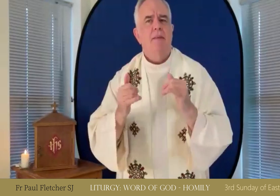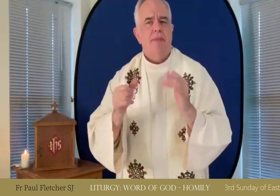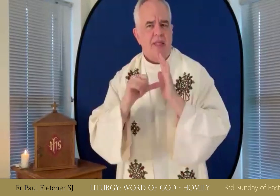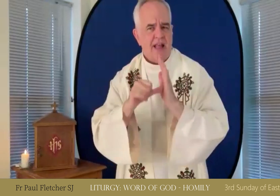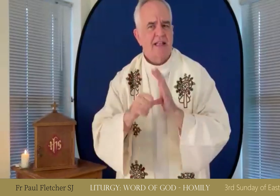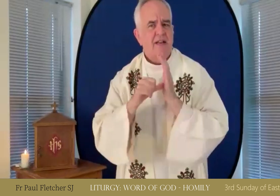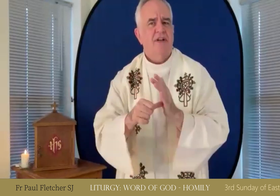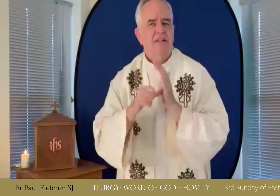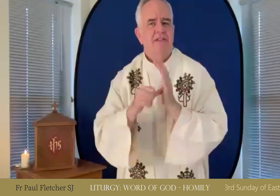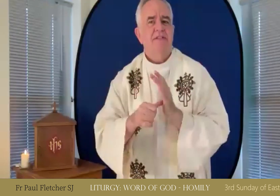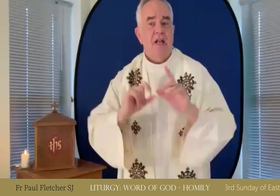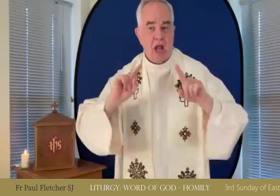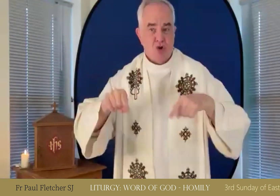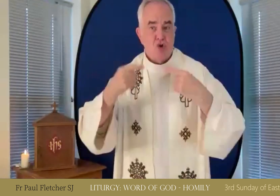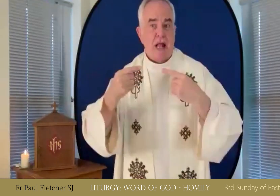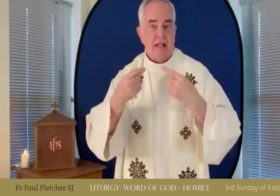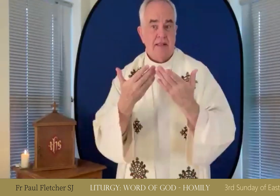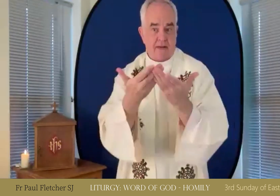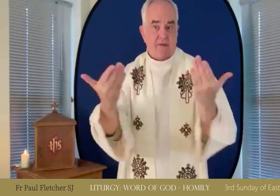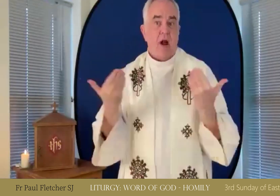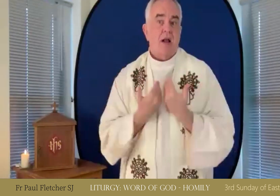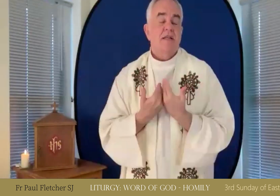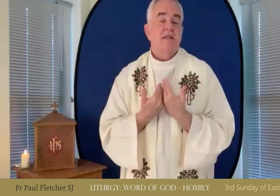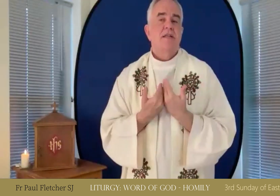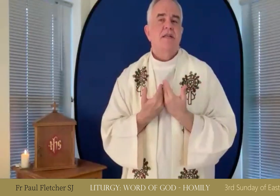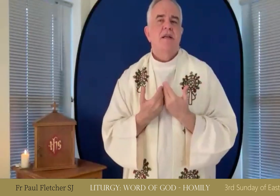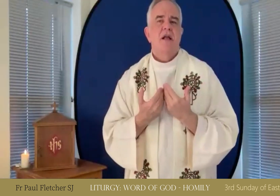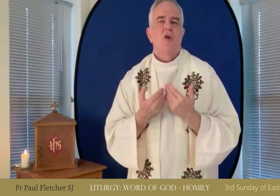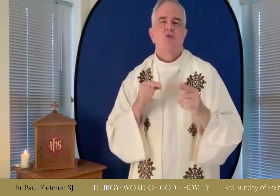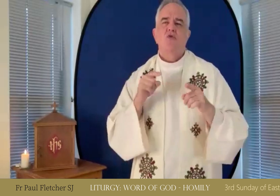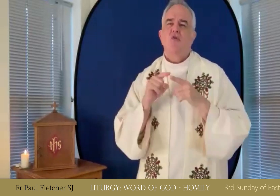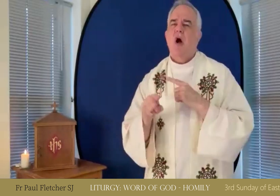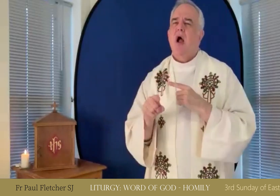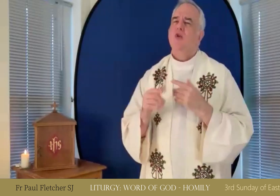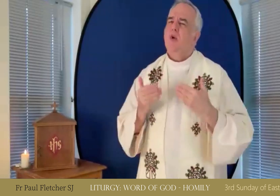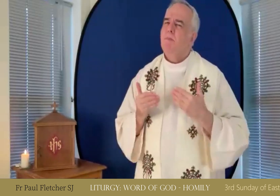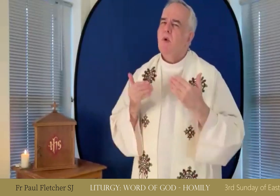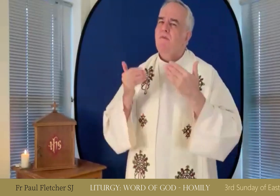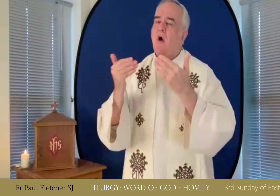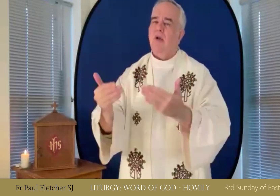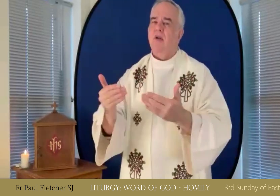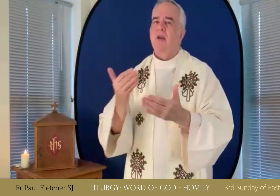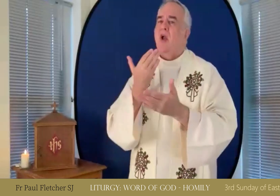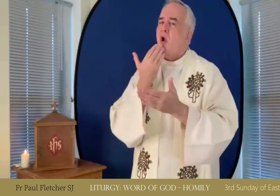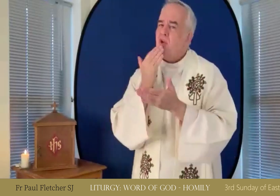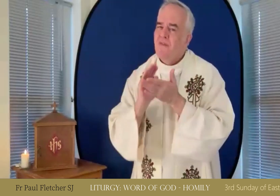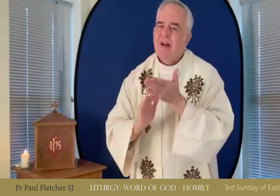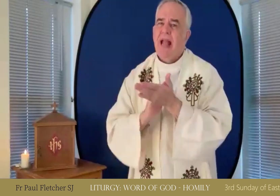Sometimes that's difficult, a challenge for us to try to move on, to